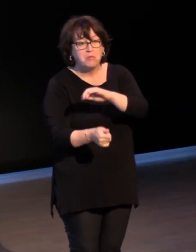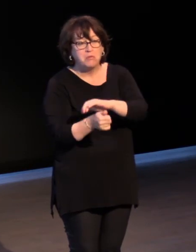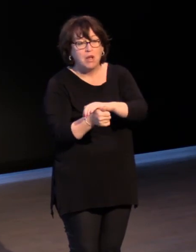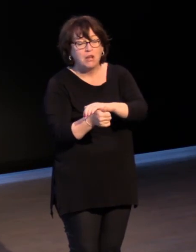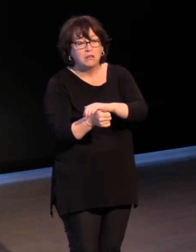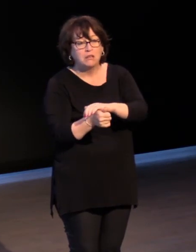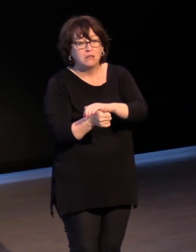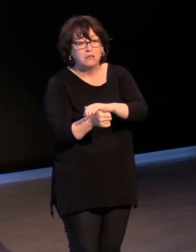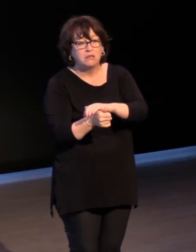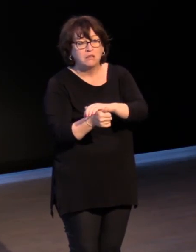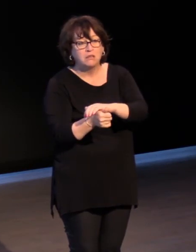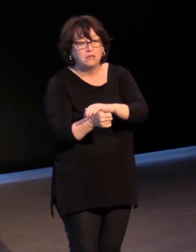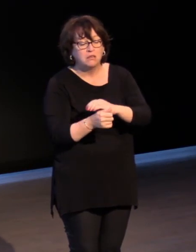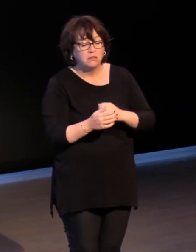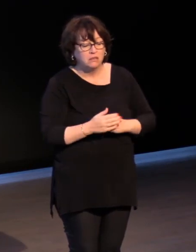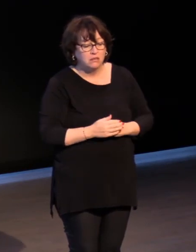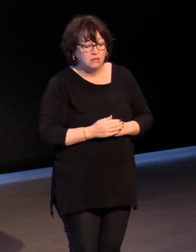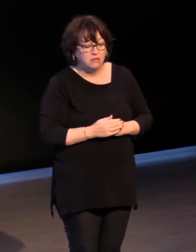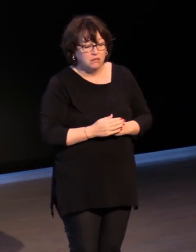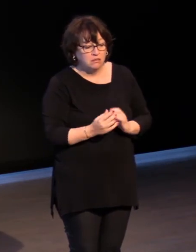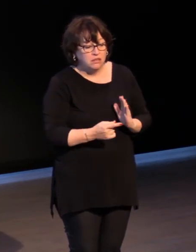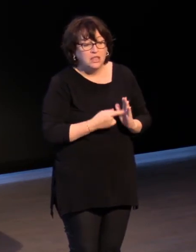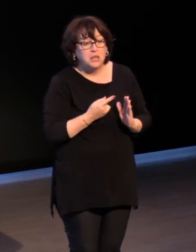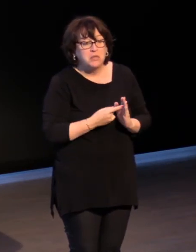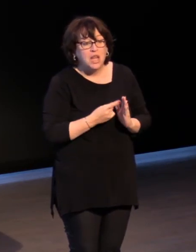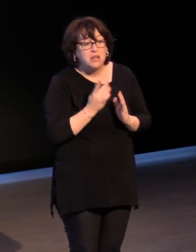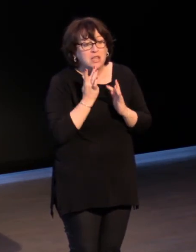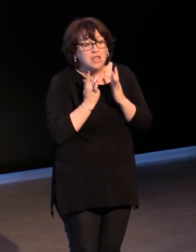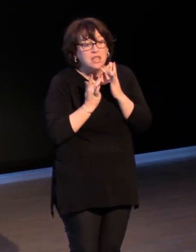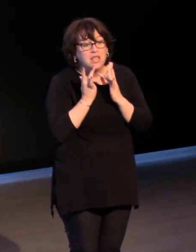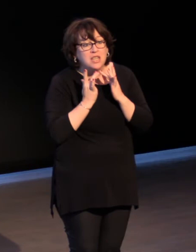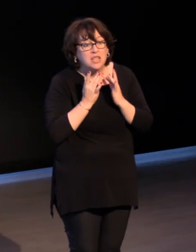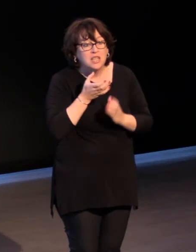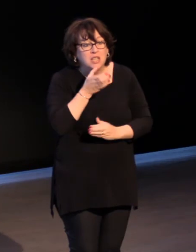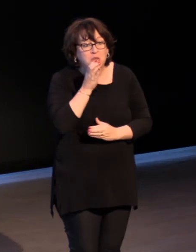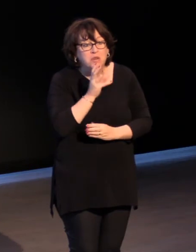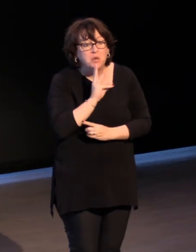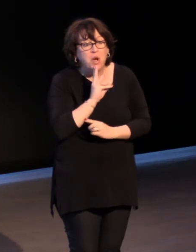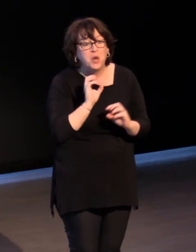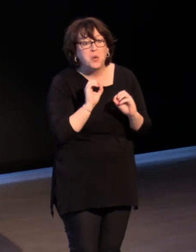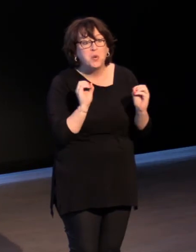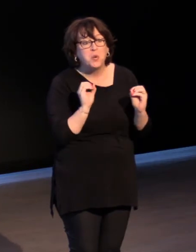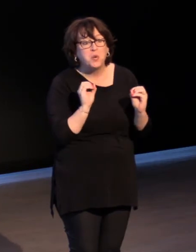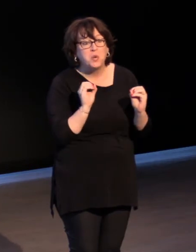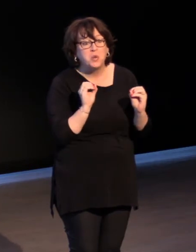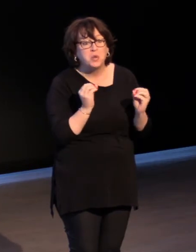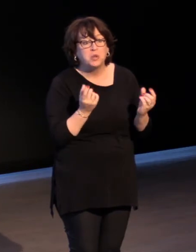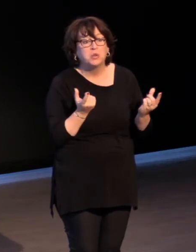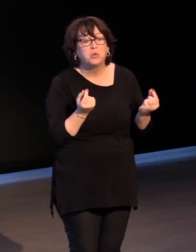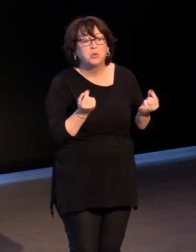And sometimes the only drink I had was blood and water mixed.